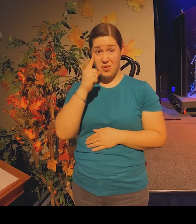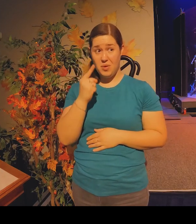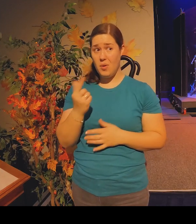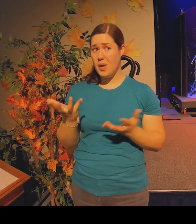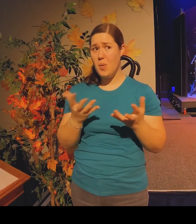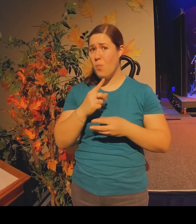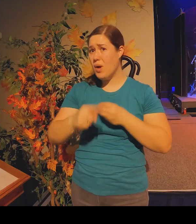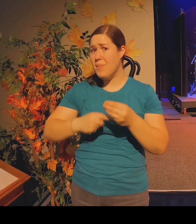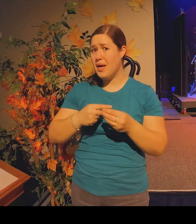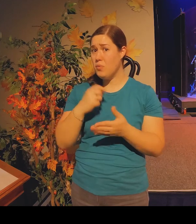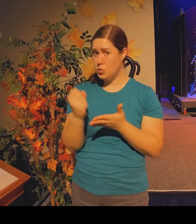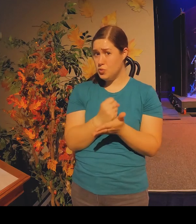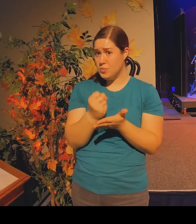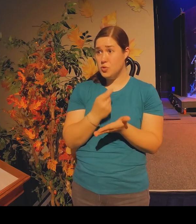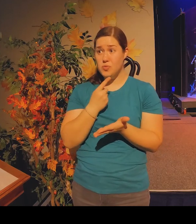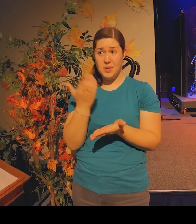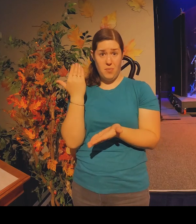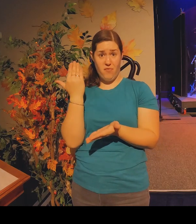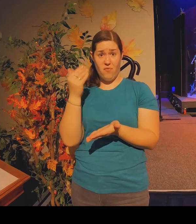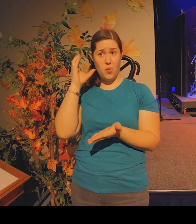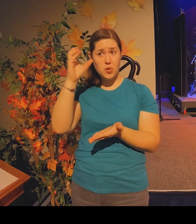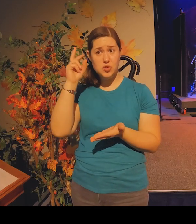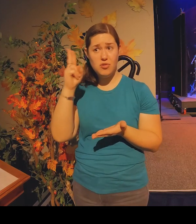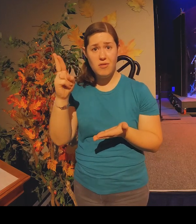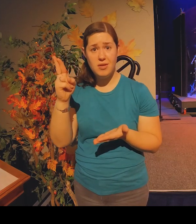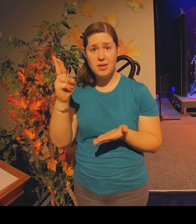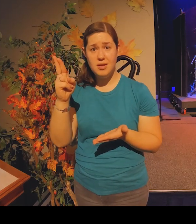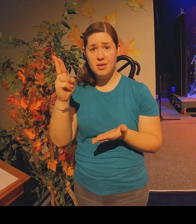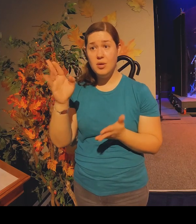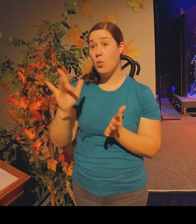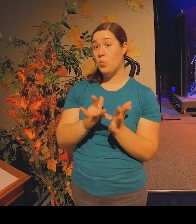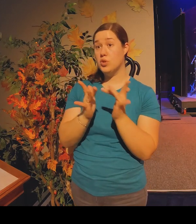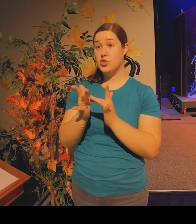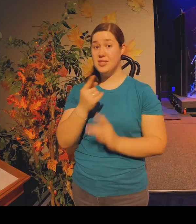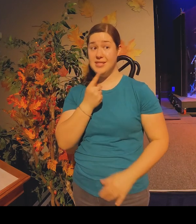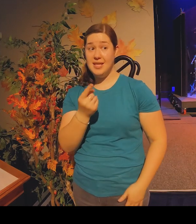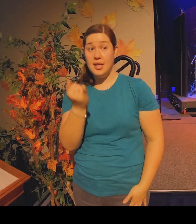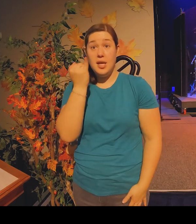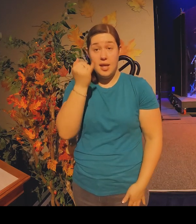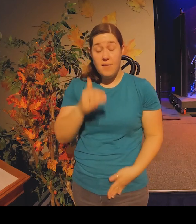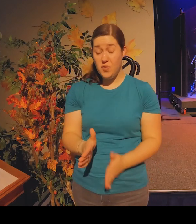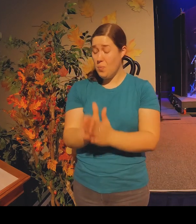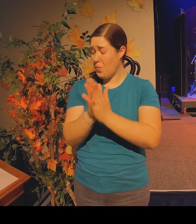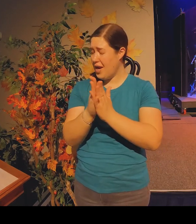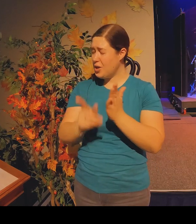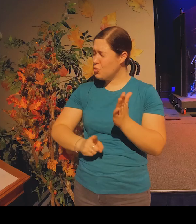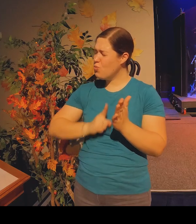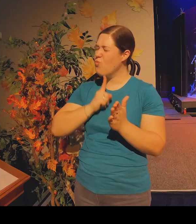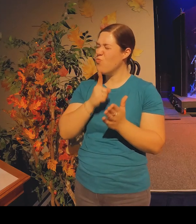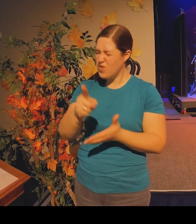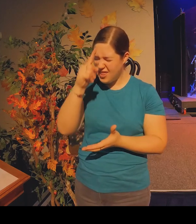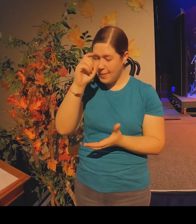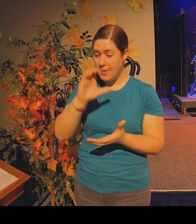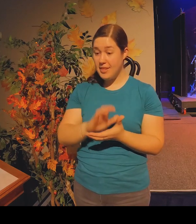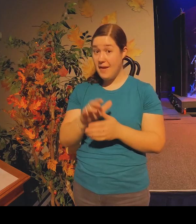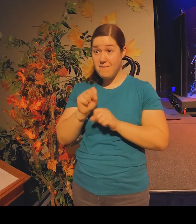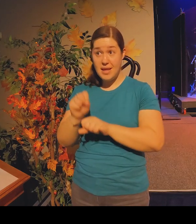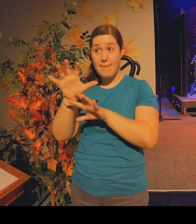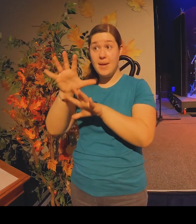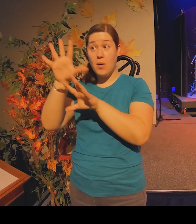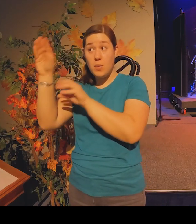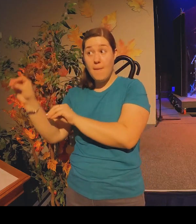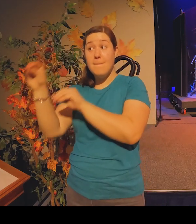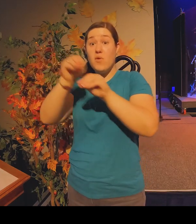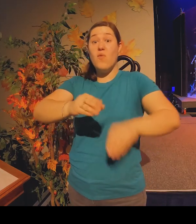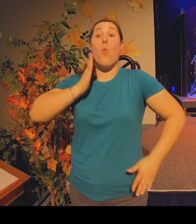mentioned earlier, Charlie? Where Jesus said, if you pray and you really believe that mountain will be moved, it will be moved. What